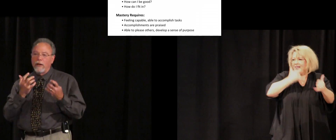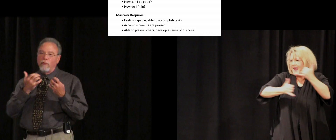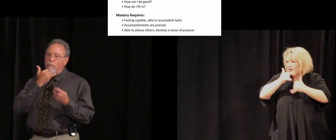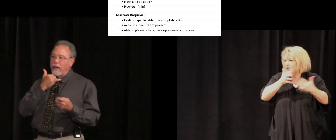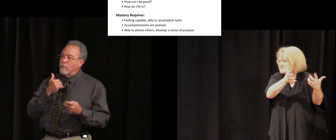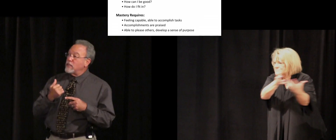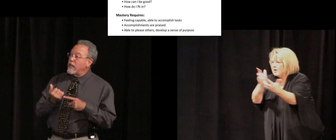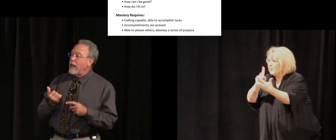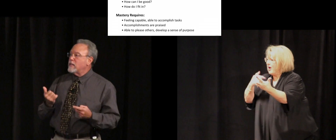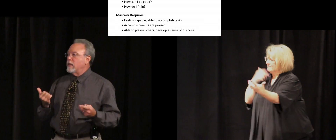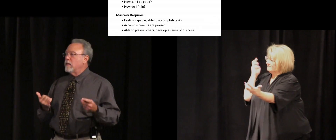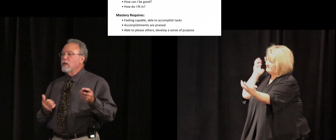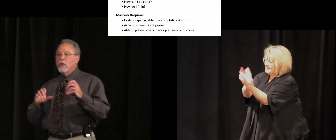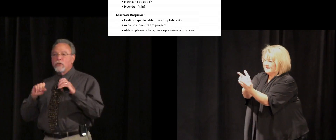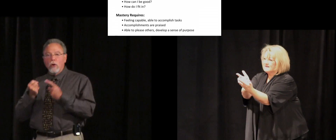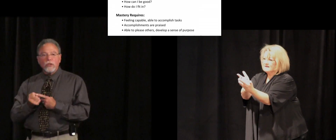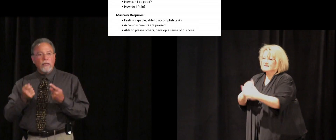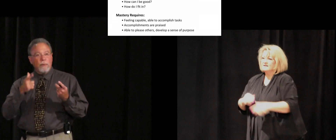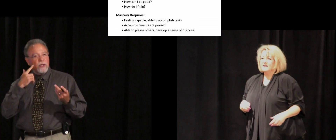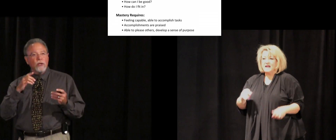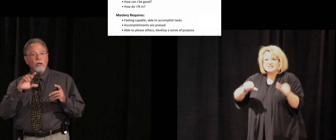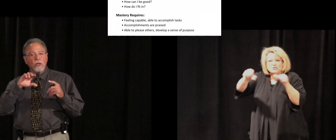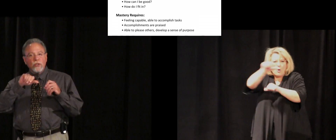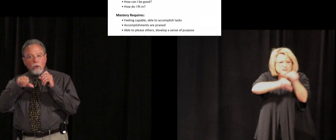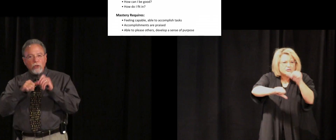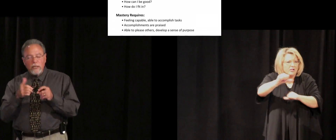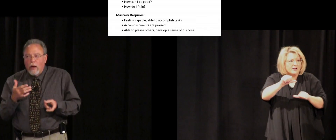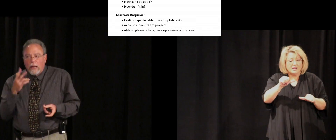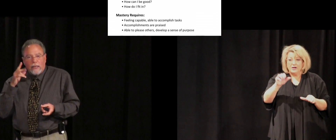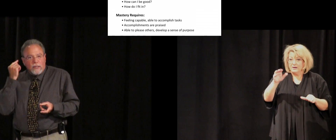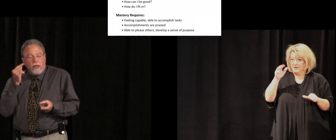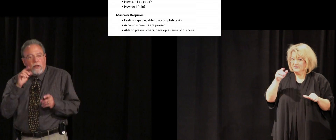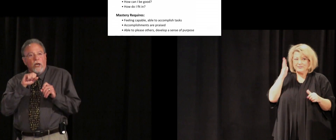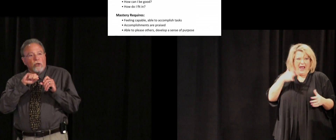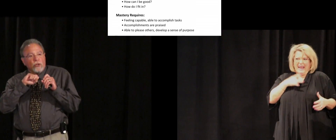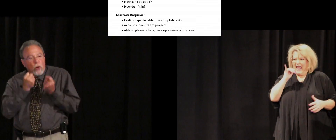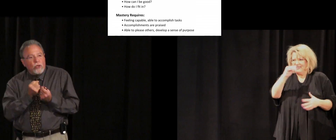They don't have the opportunity to discover the skills and the talents